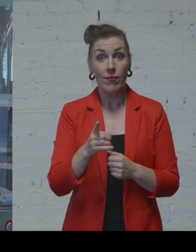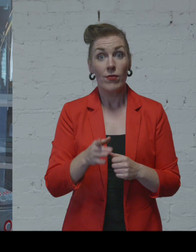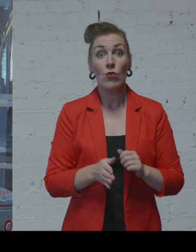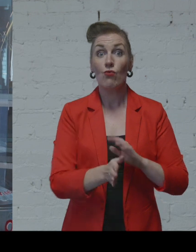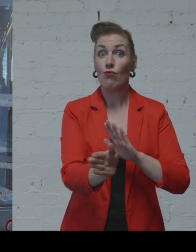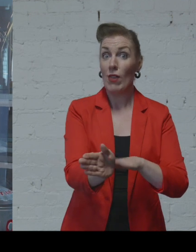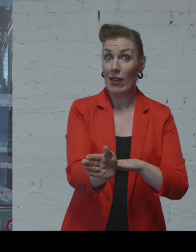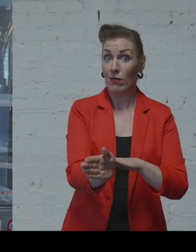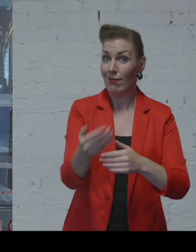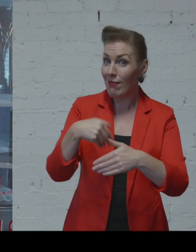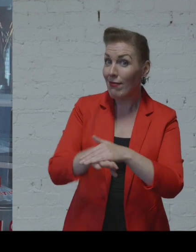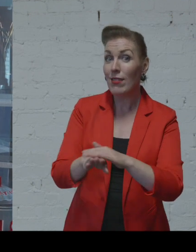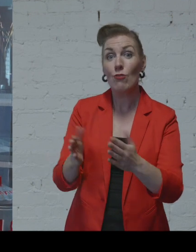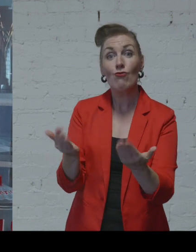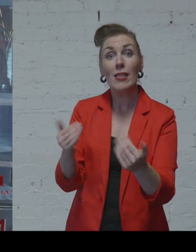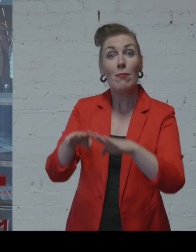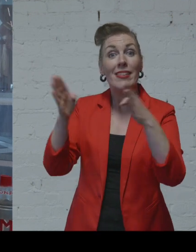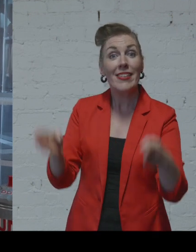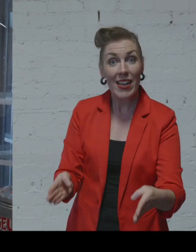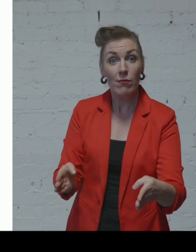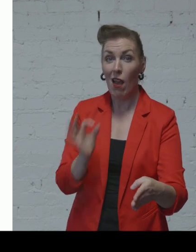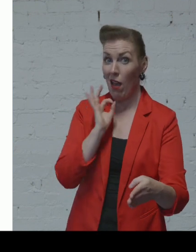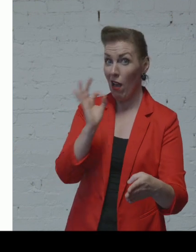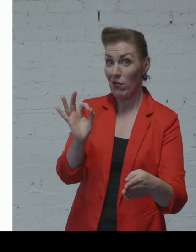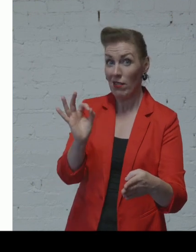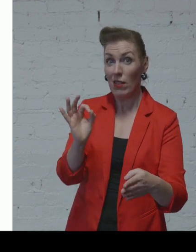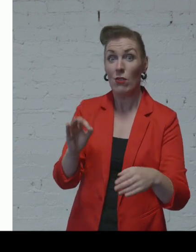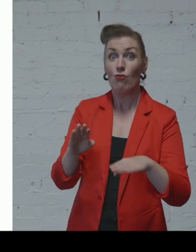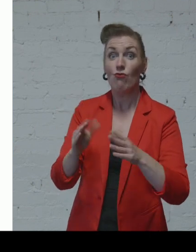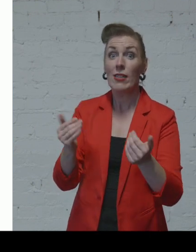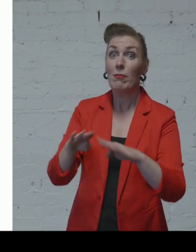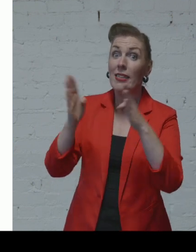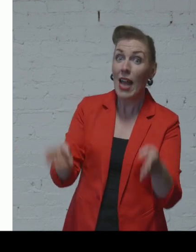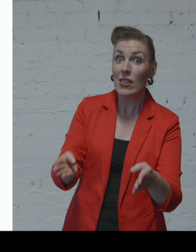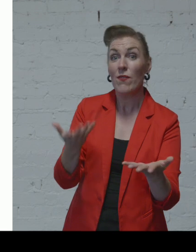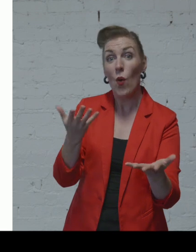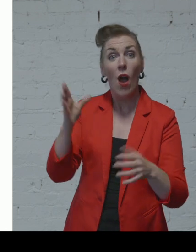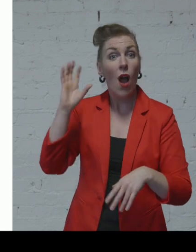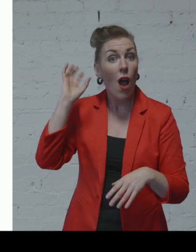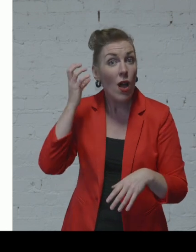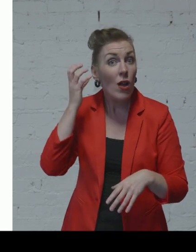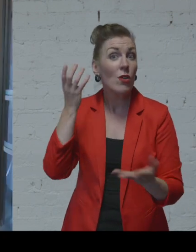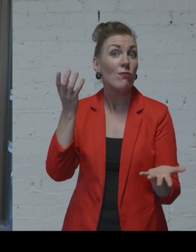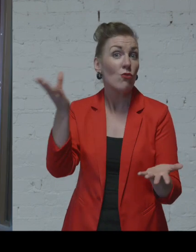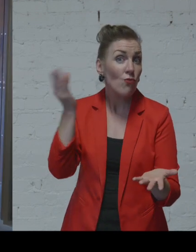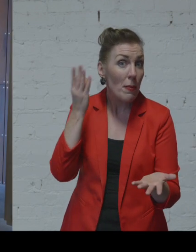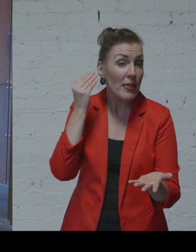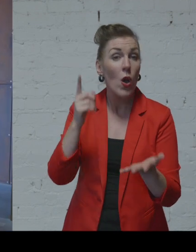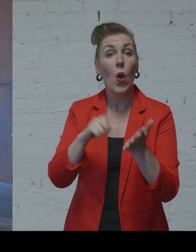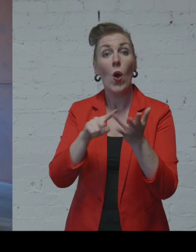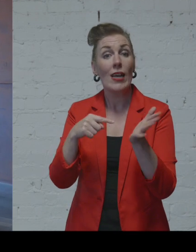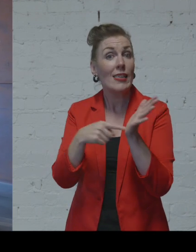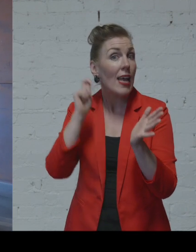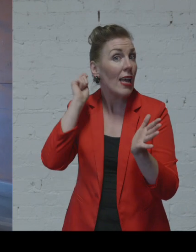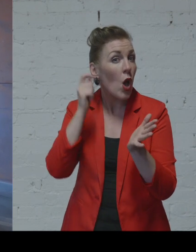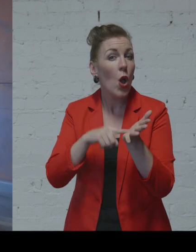To the right of the entrance is the reception desk. At the reception desk there is an audio loop and low counter. This is